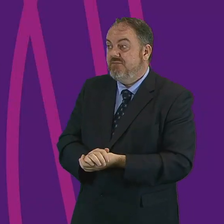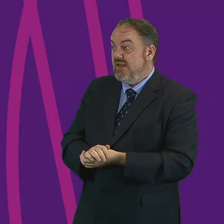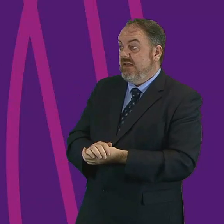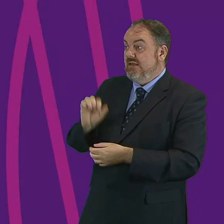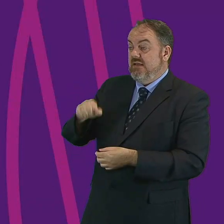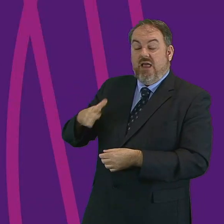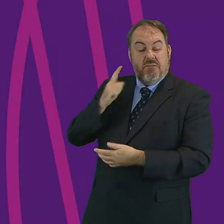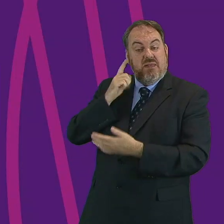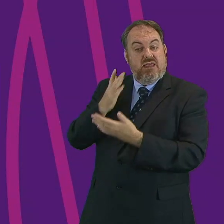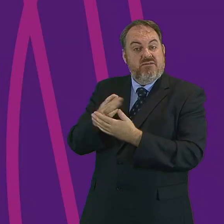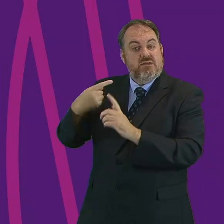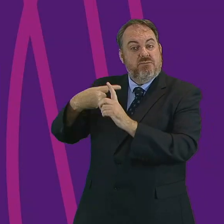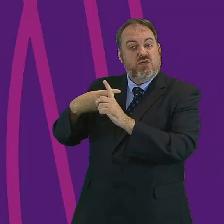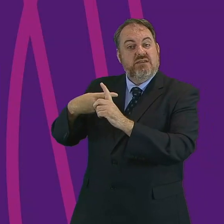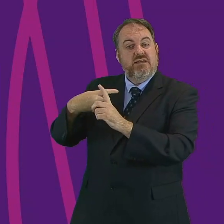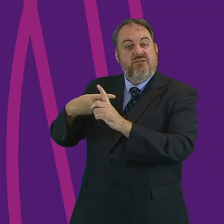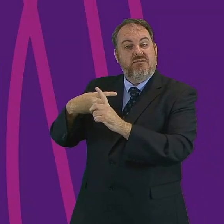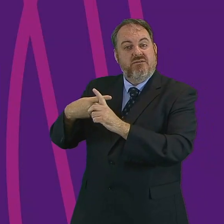later.